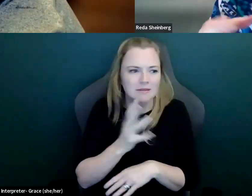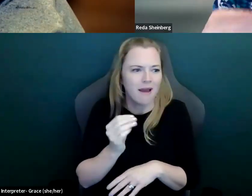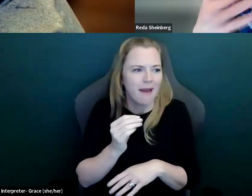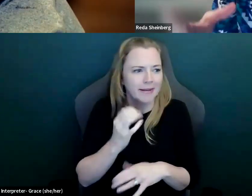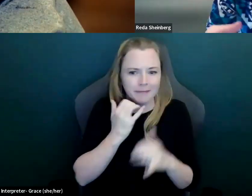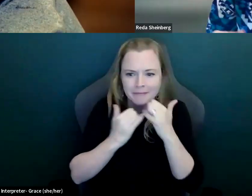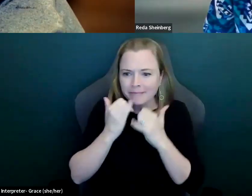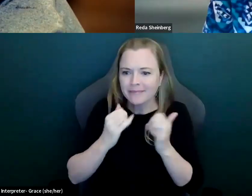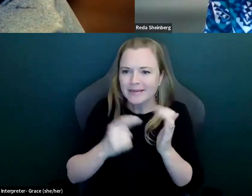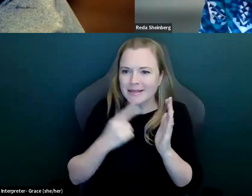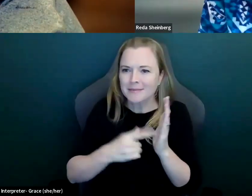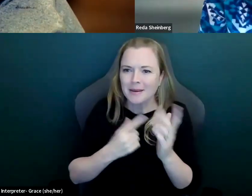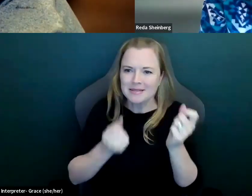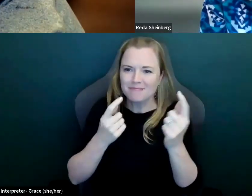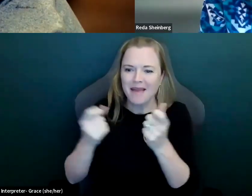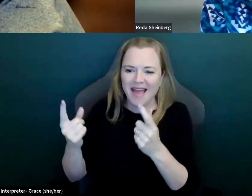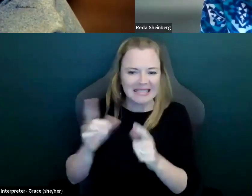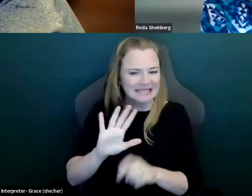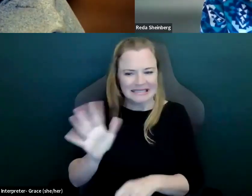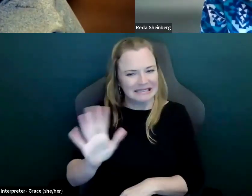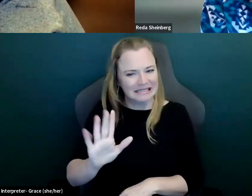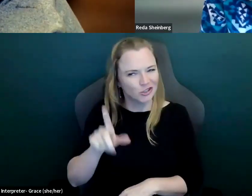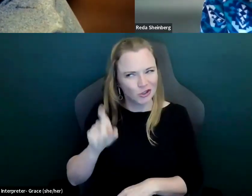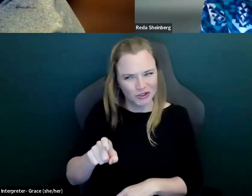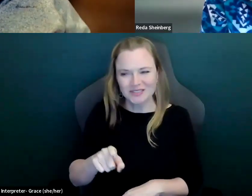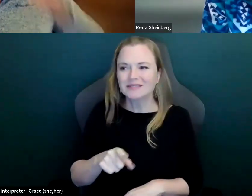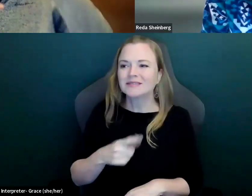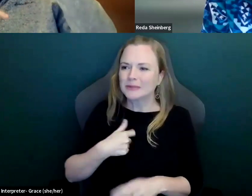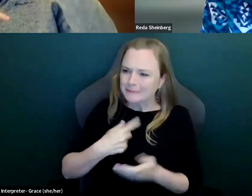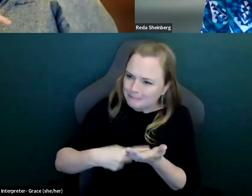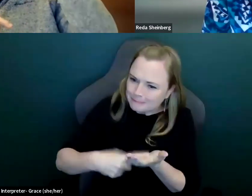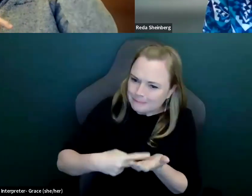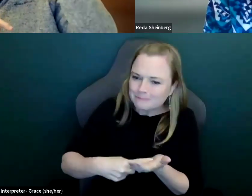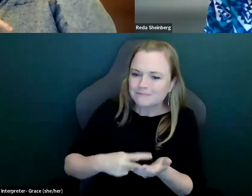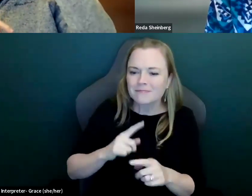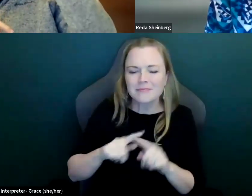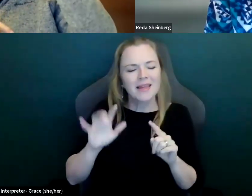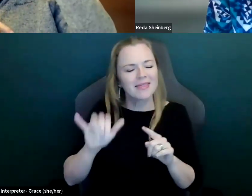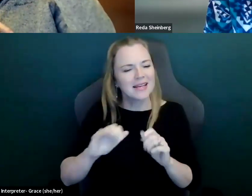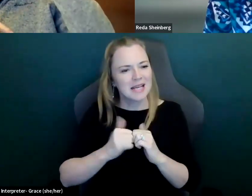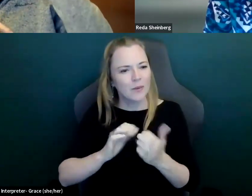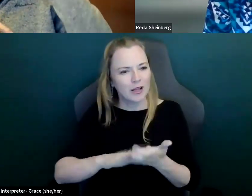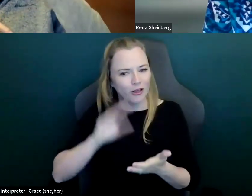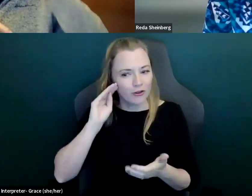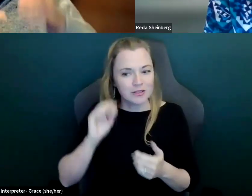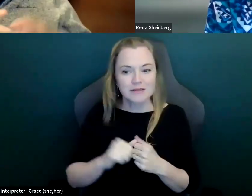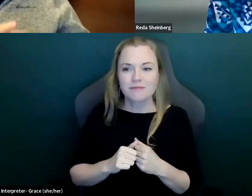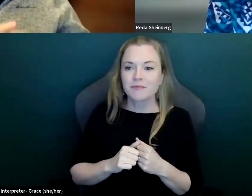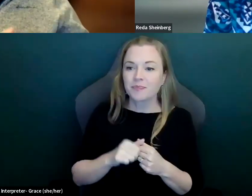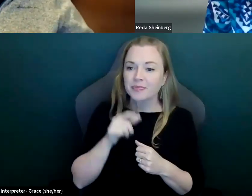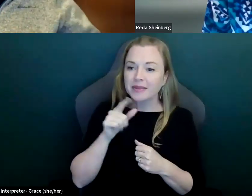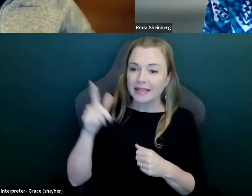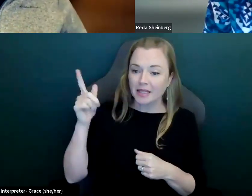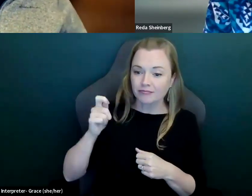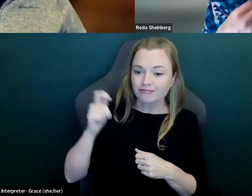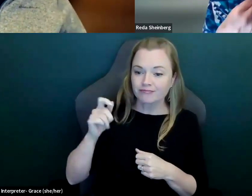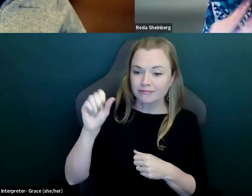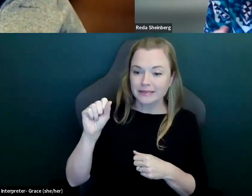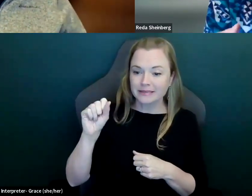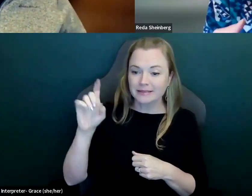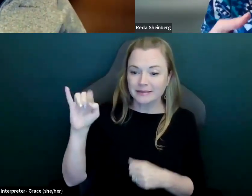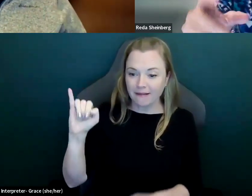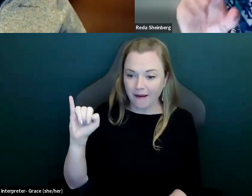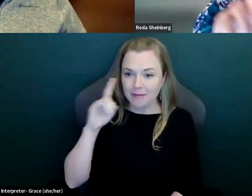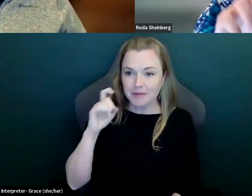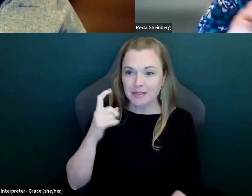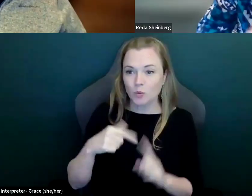things he shouldn't, and we talk about it. But I think that's the way he learns. And then he gets SSDI because when